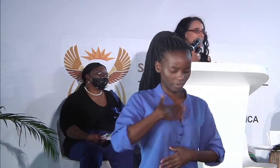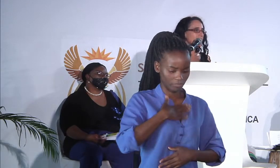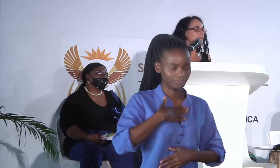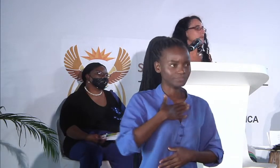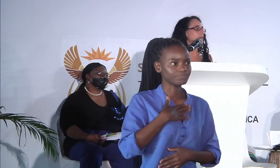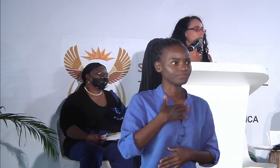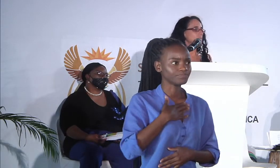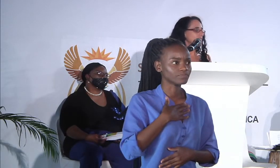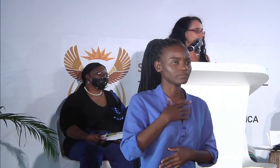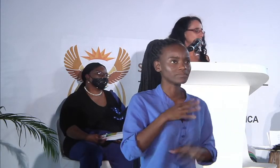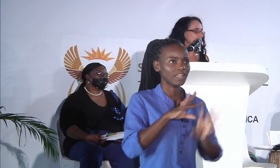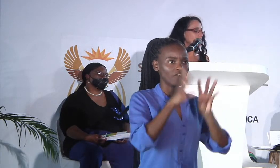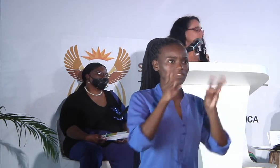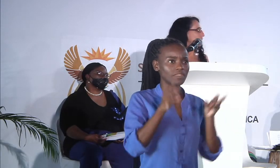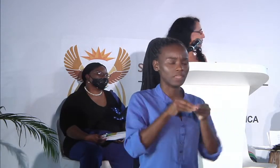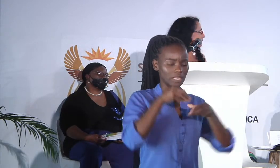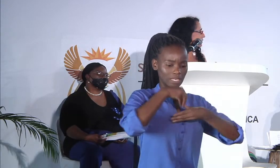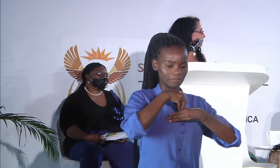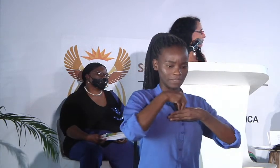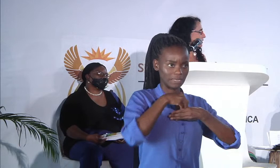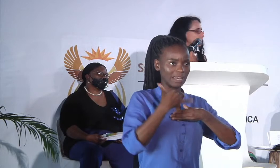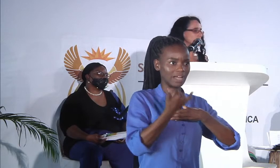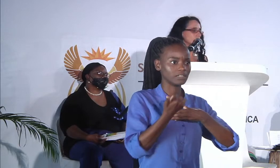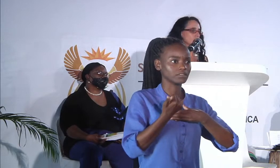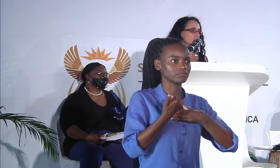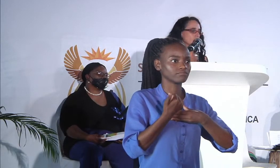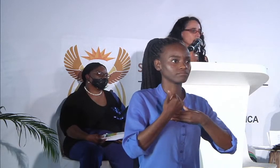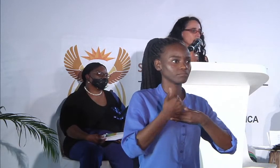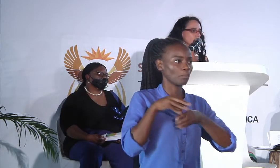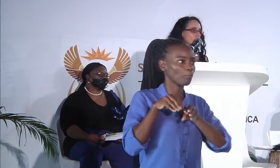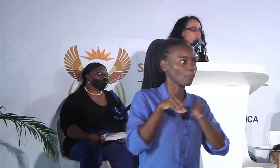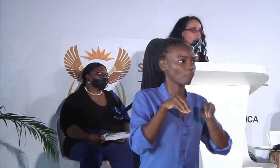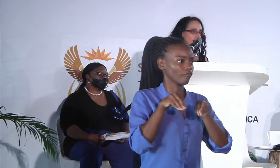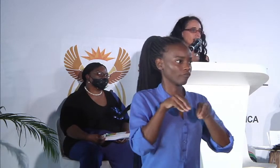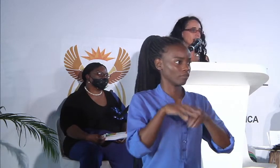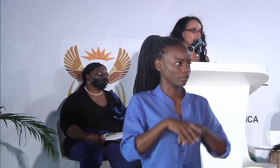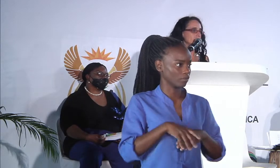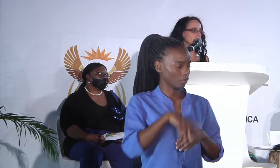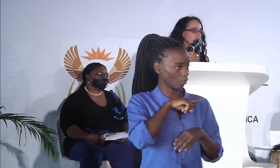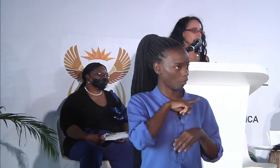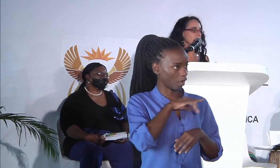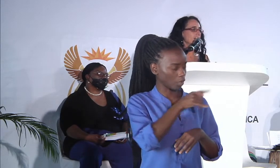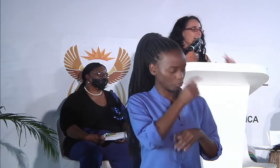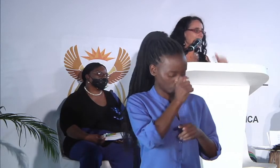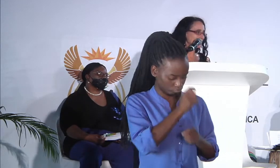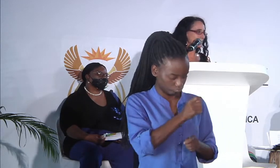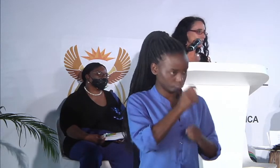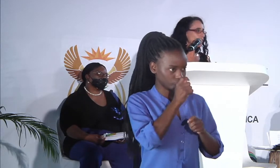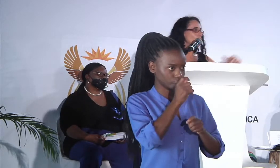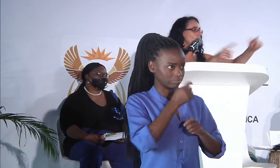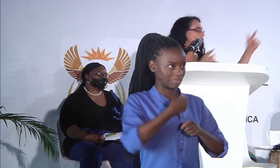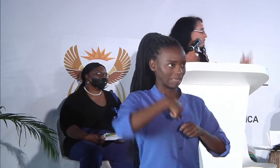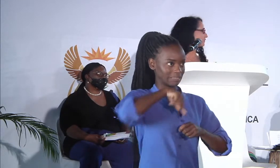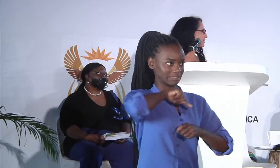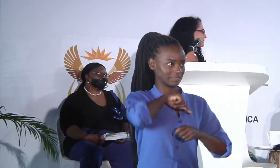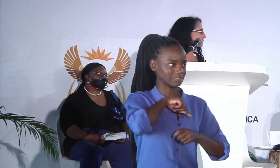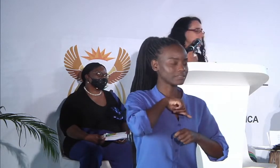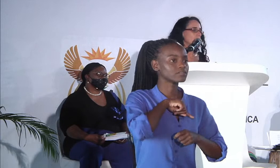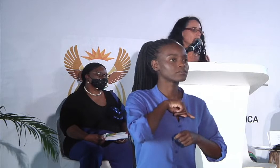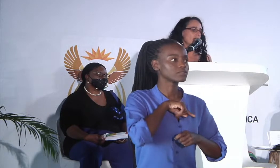everything in me had been shaken up, because you recognize us, all of